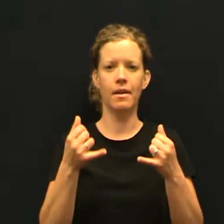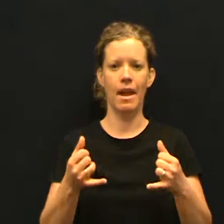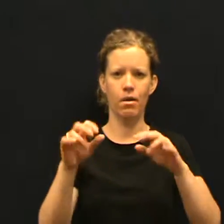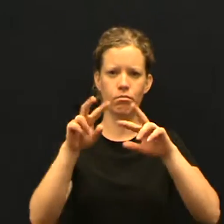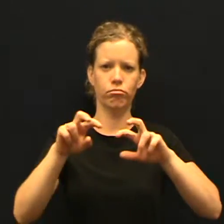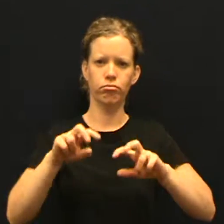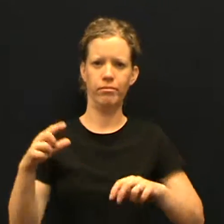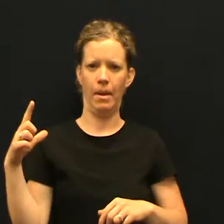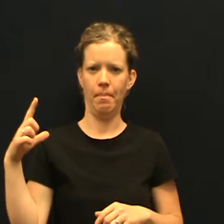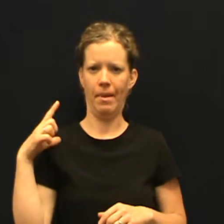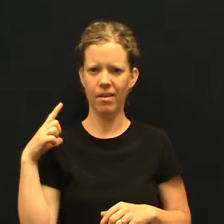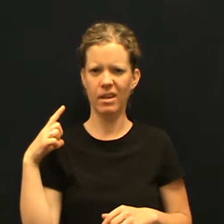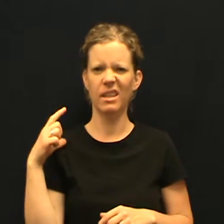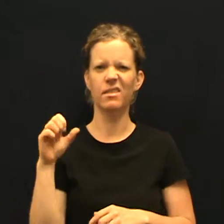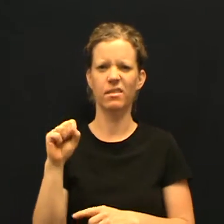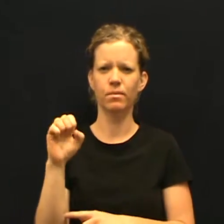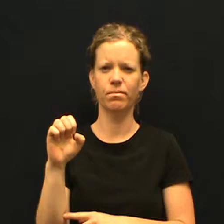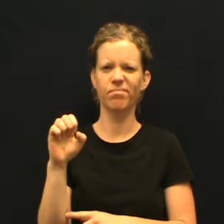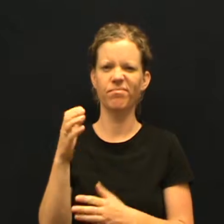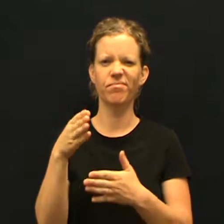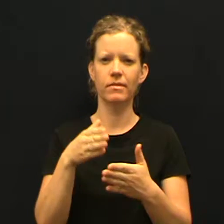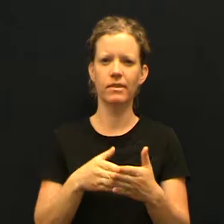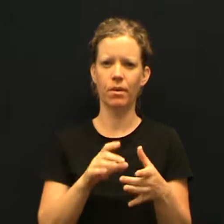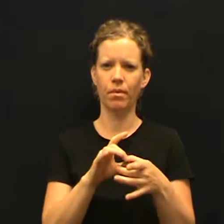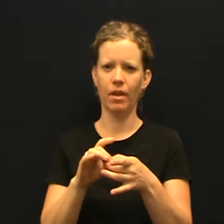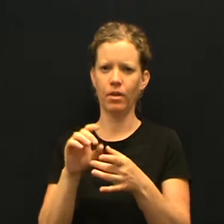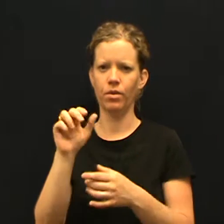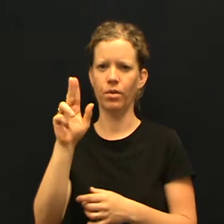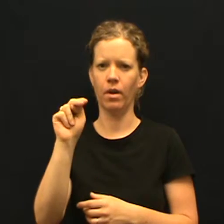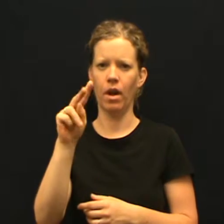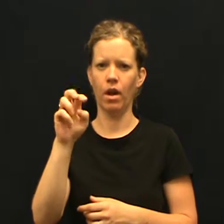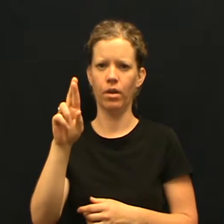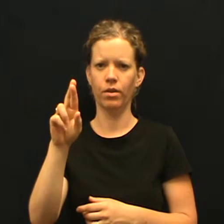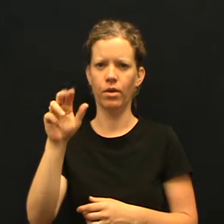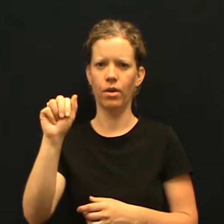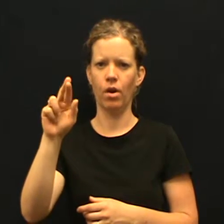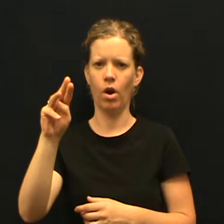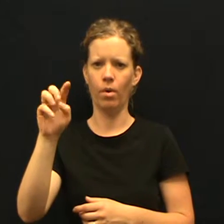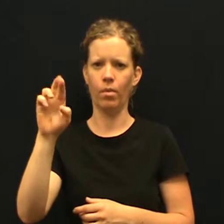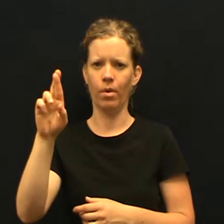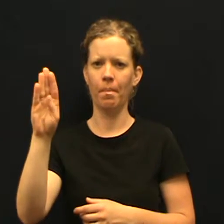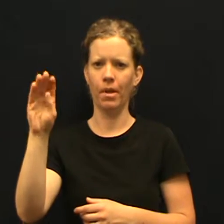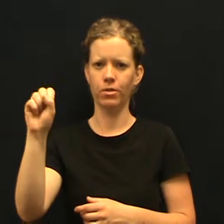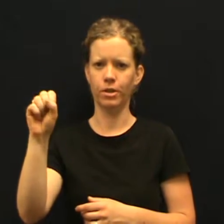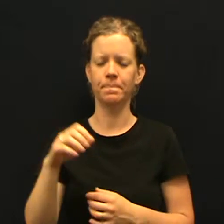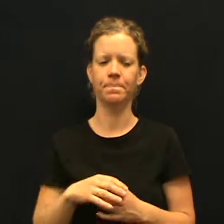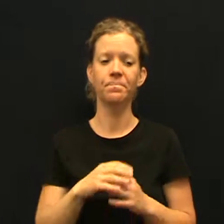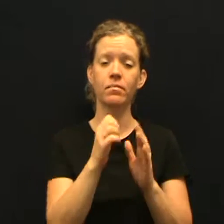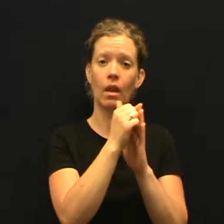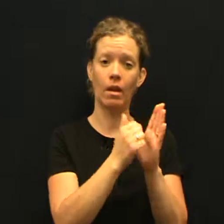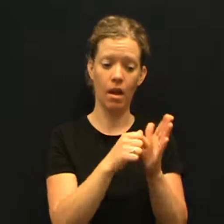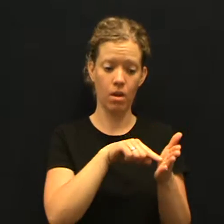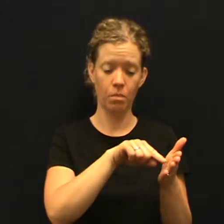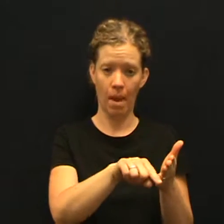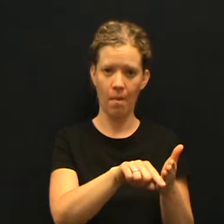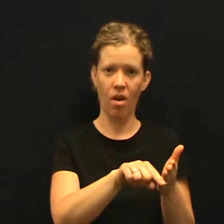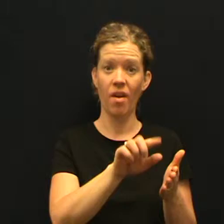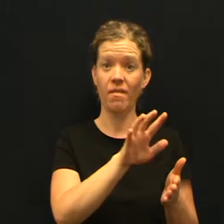equity section of the Under Armour balance sheet. So accounts payable increased from 55 to 72 for a